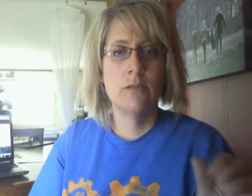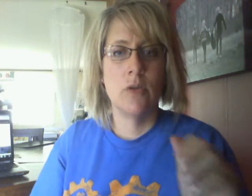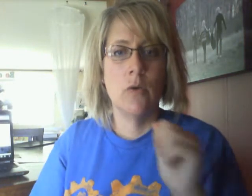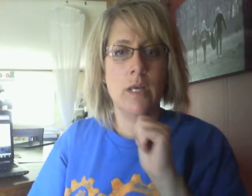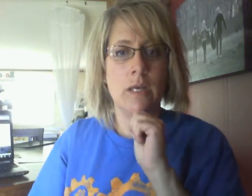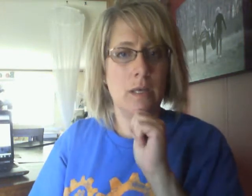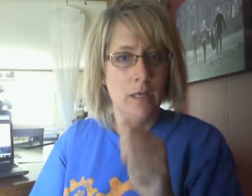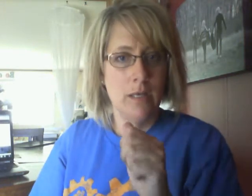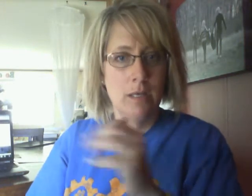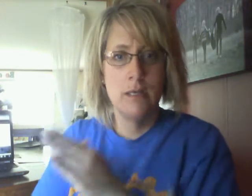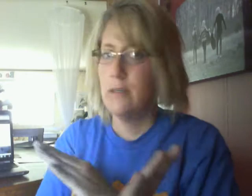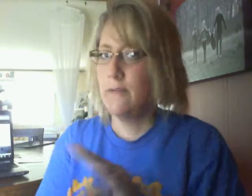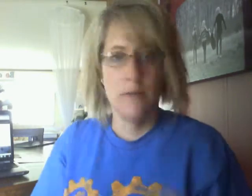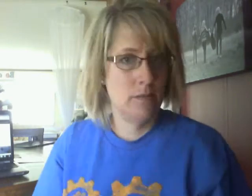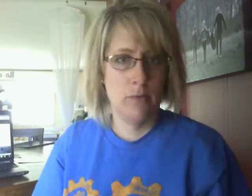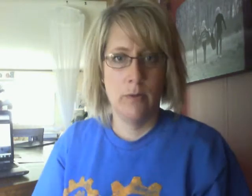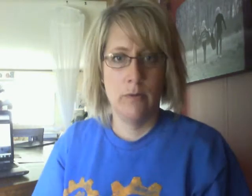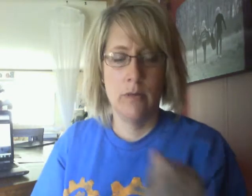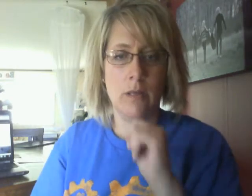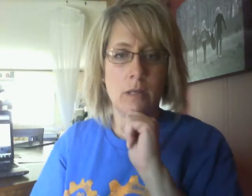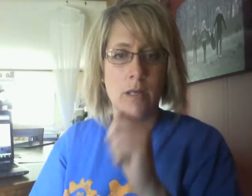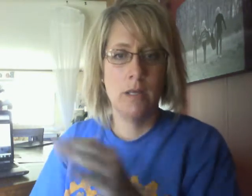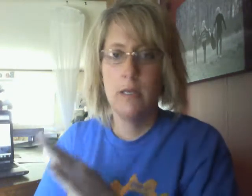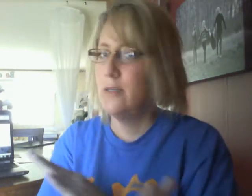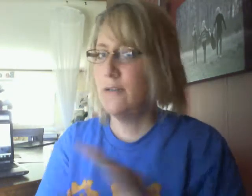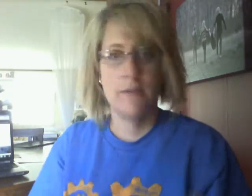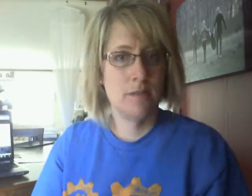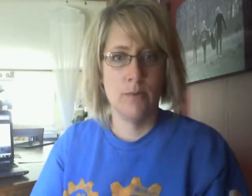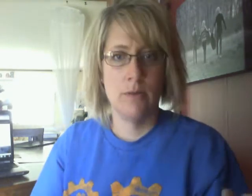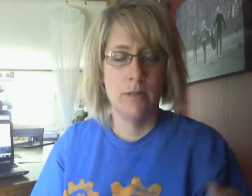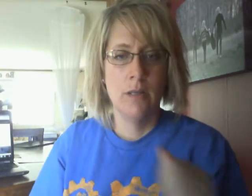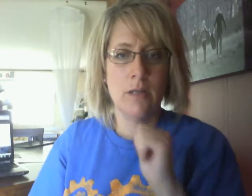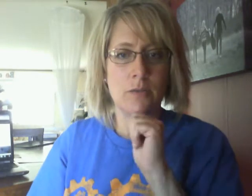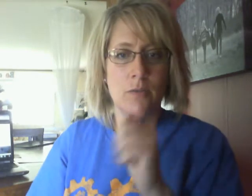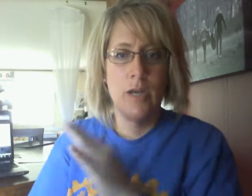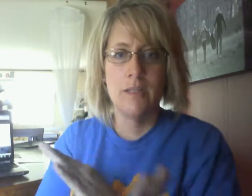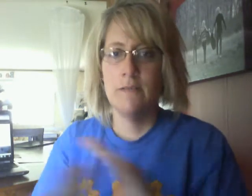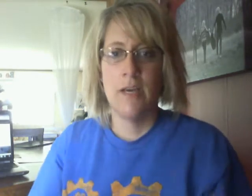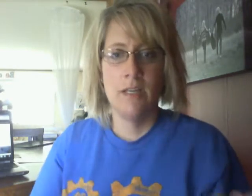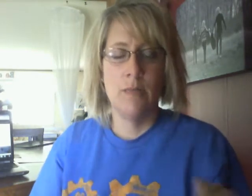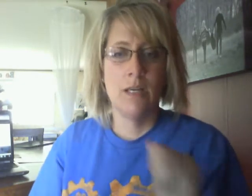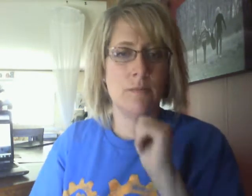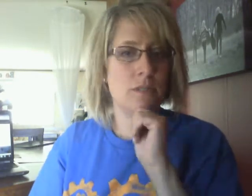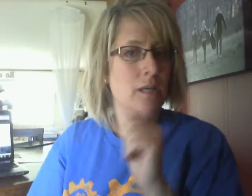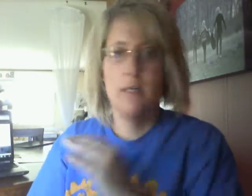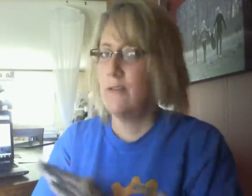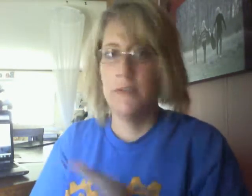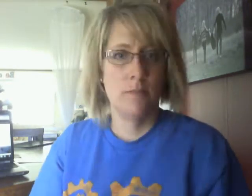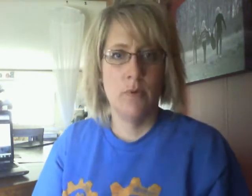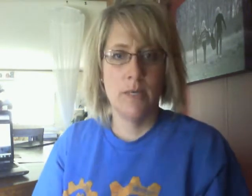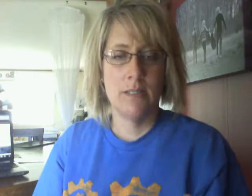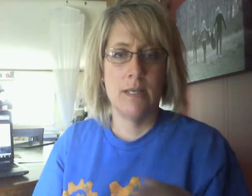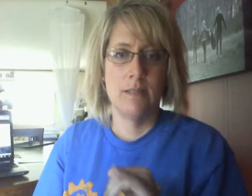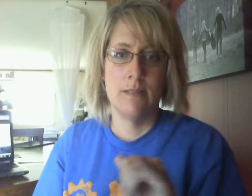So indivisible, indivisible. So not divided becomes indivisible because it has the